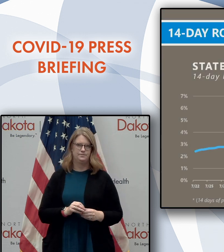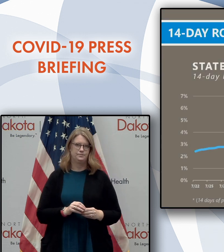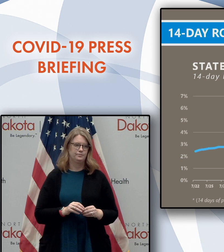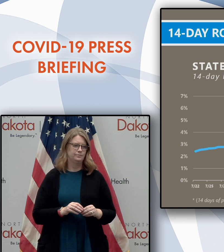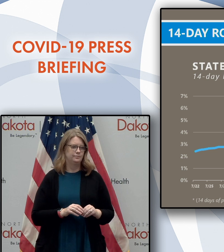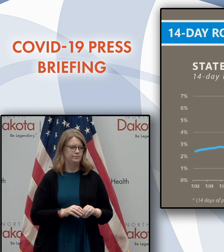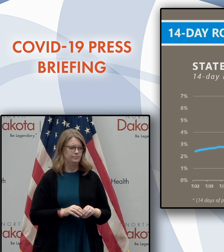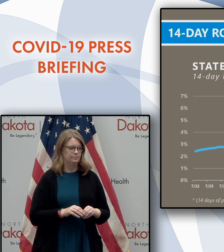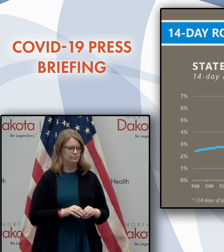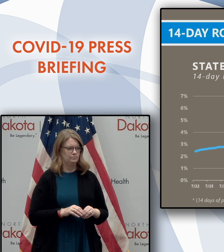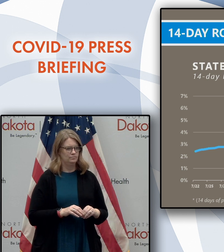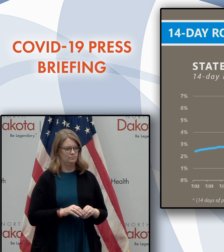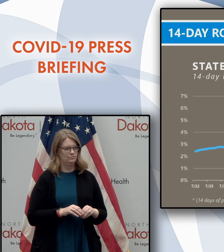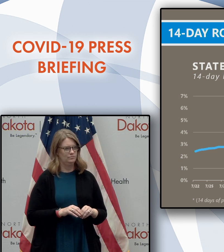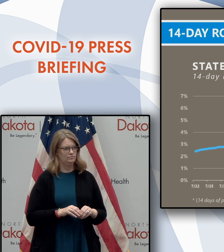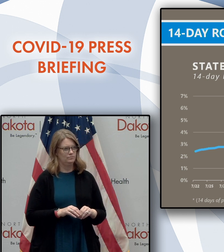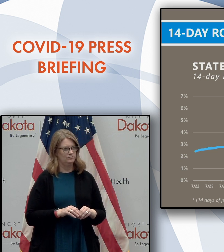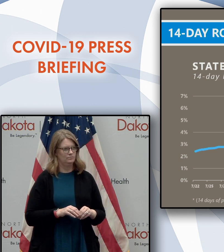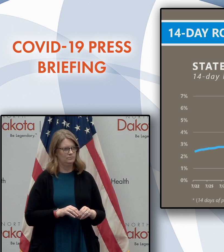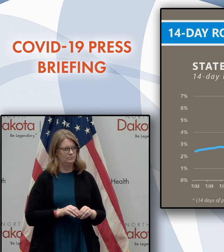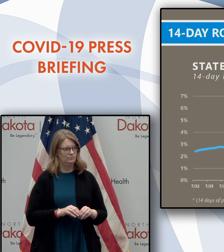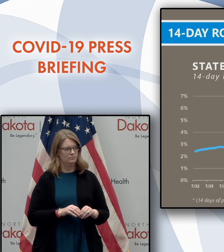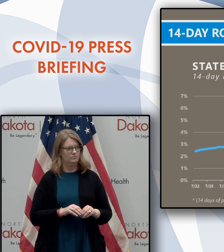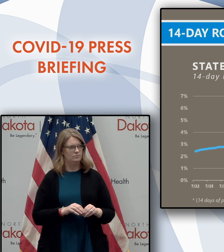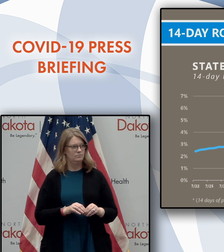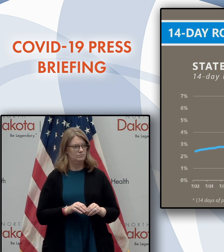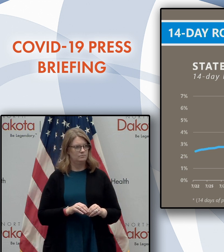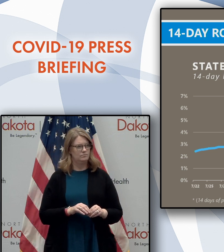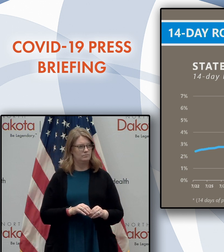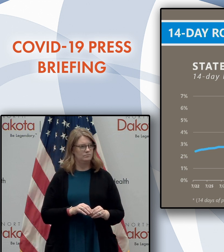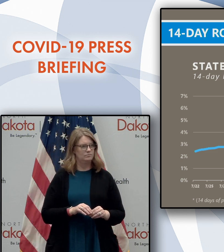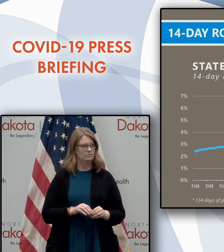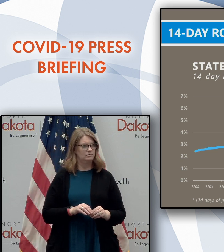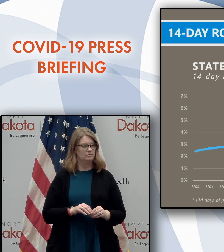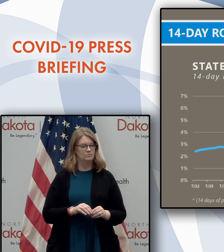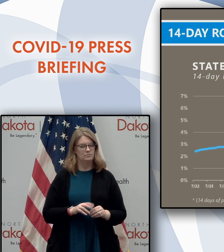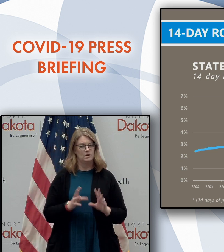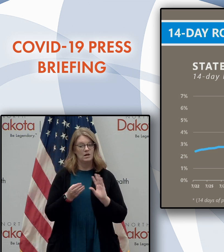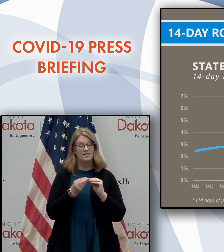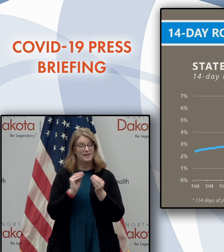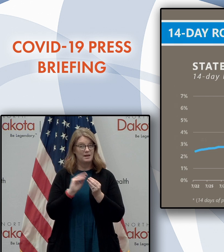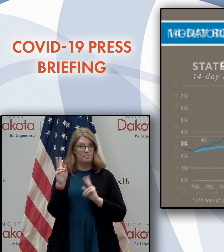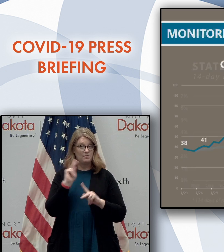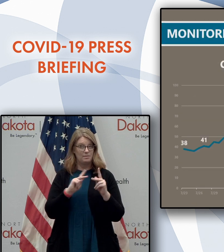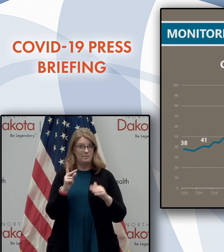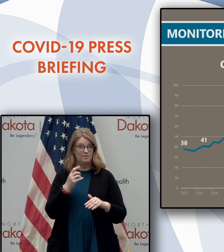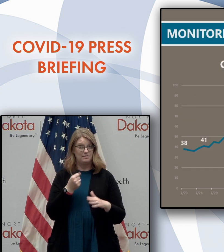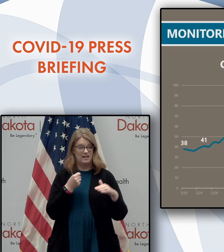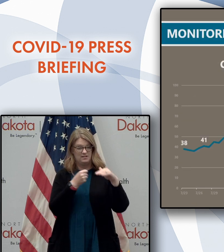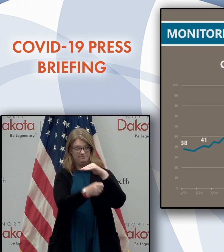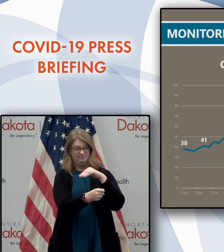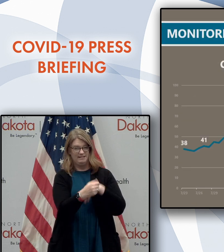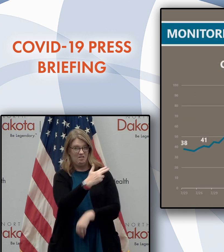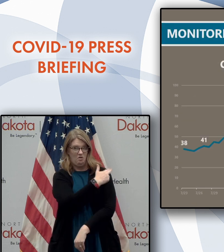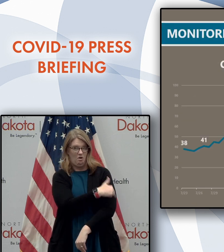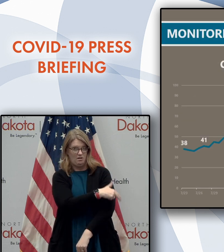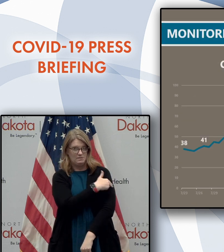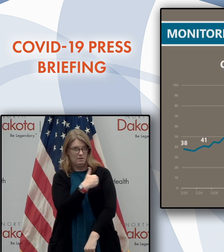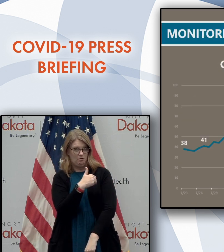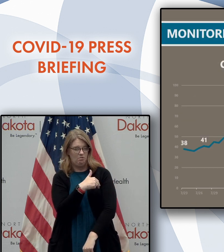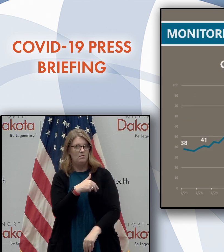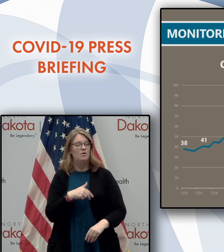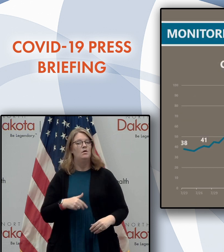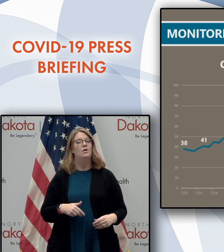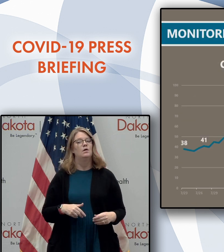And again, when we take a look at hospitalizations, which I mentioned